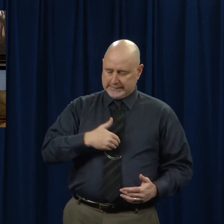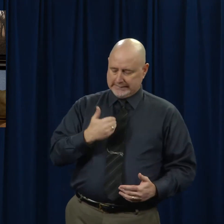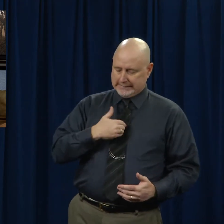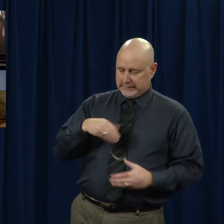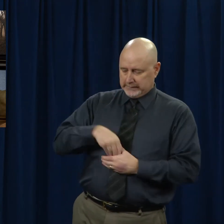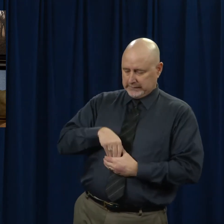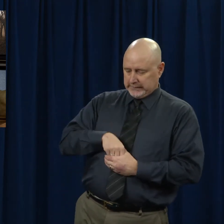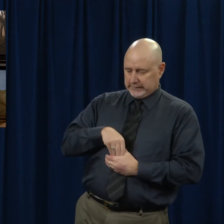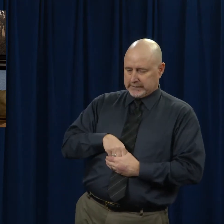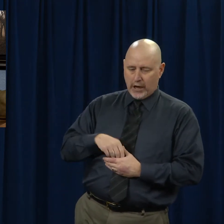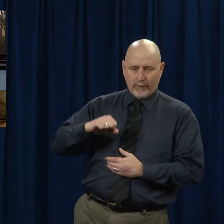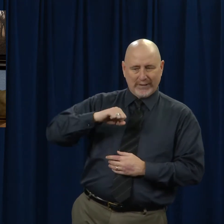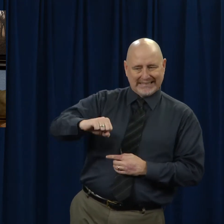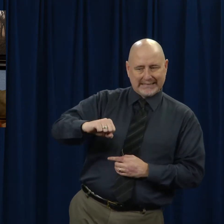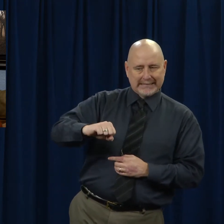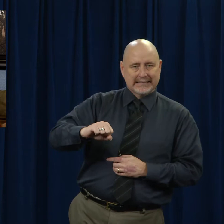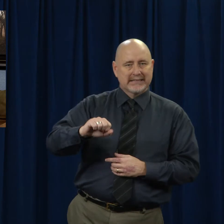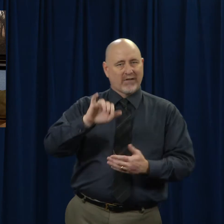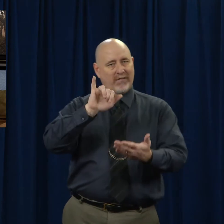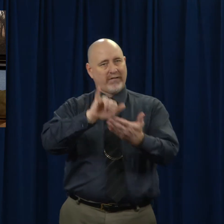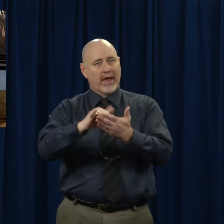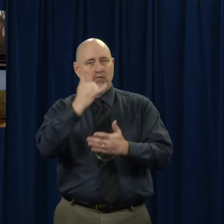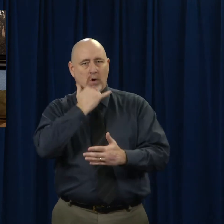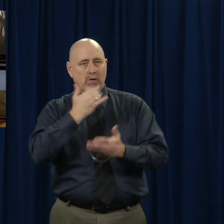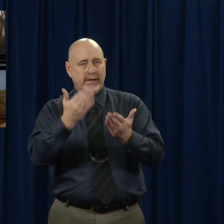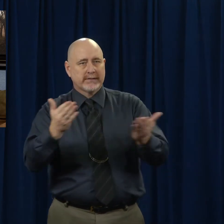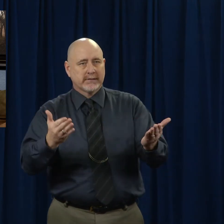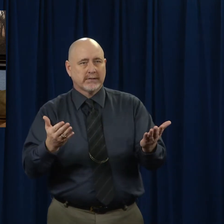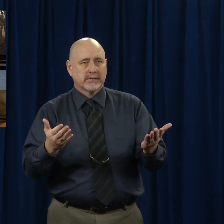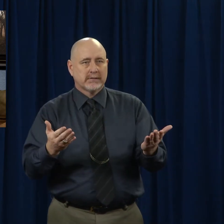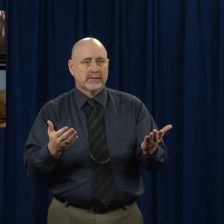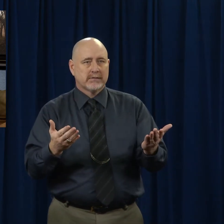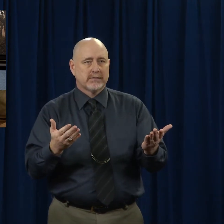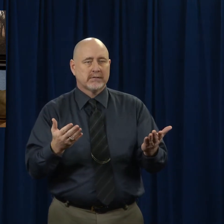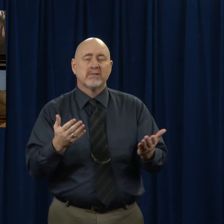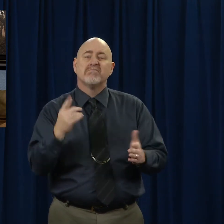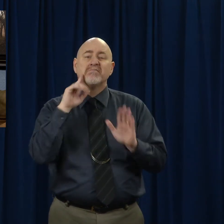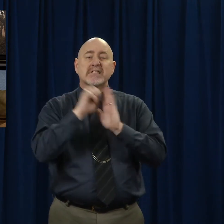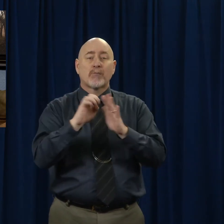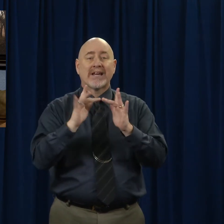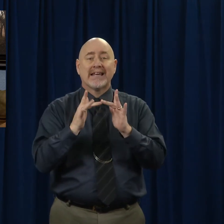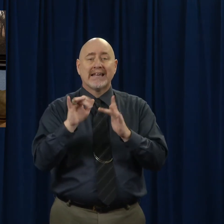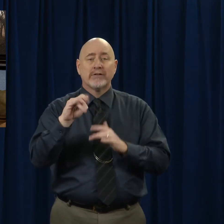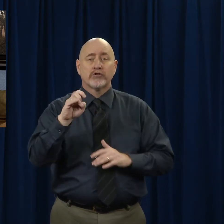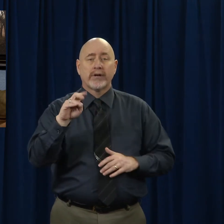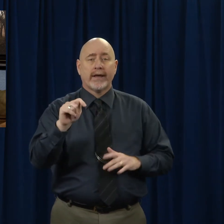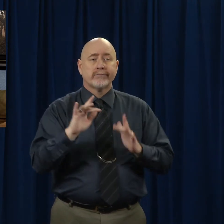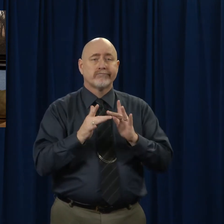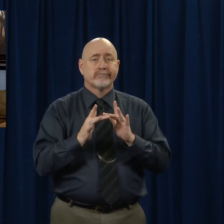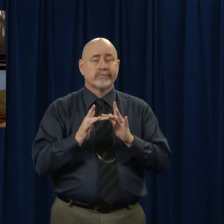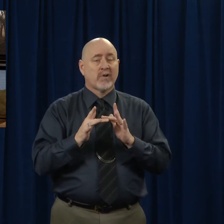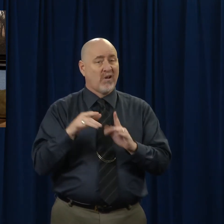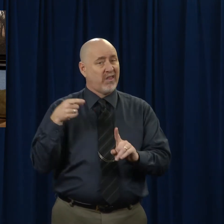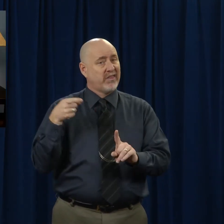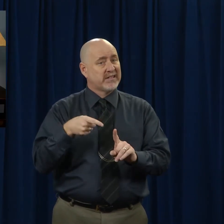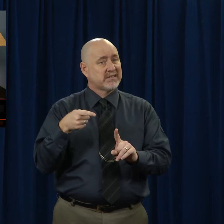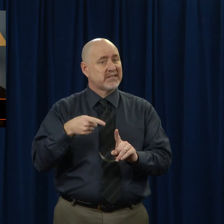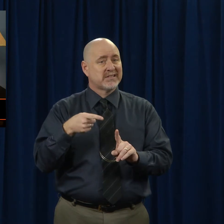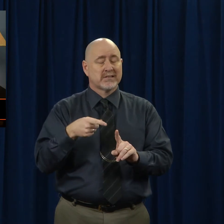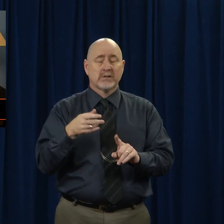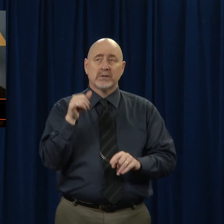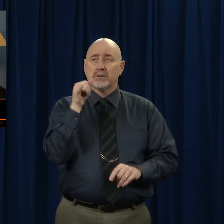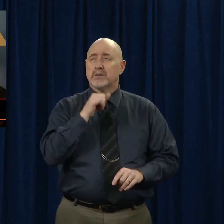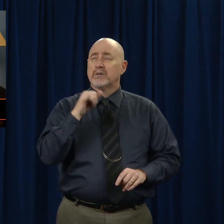sense of resistance against that which is wrong. What about the internet? Well, this